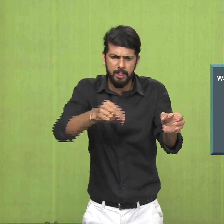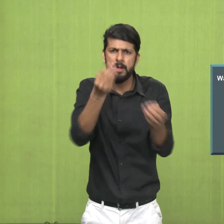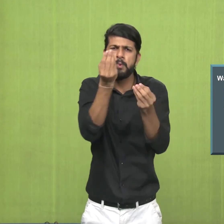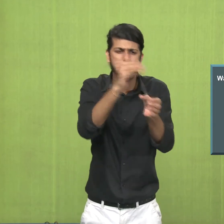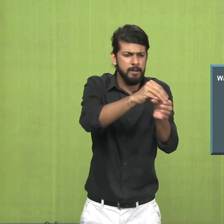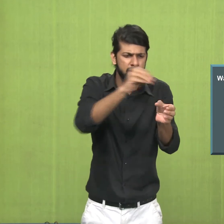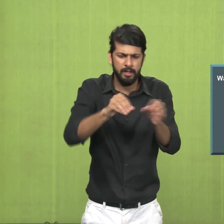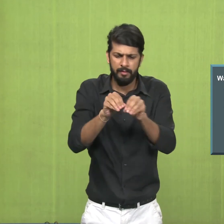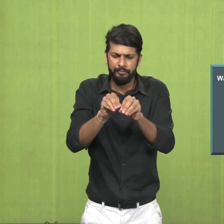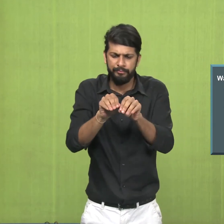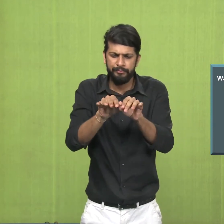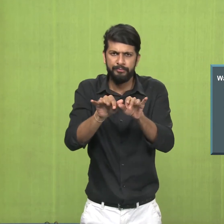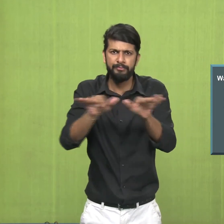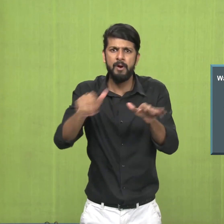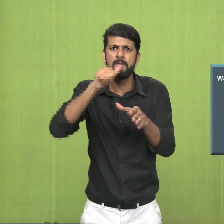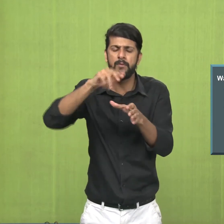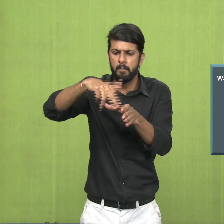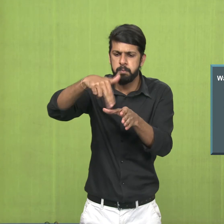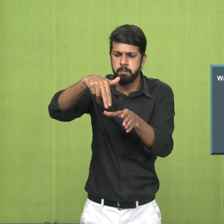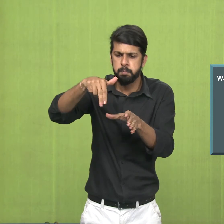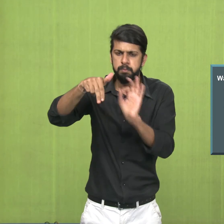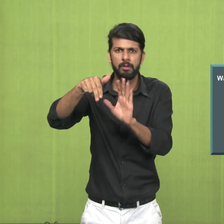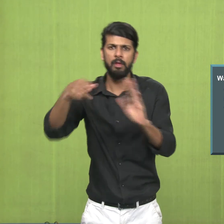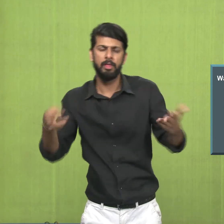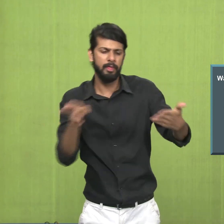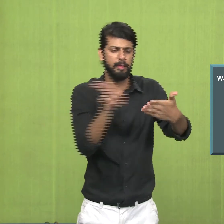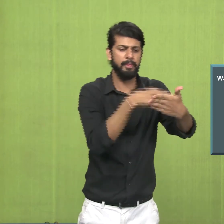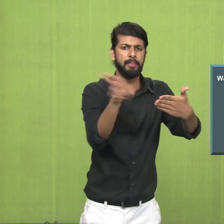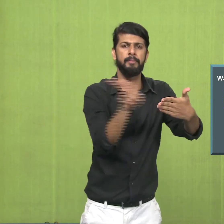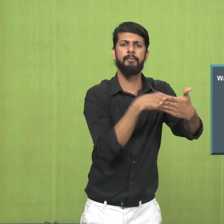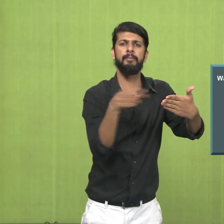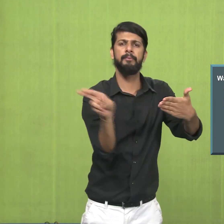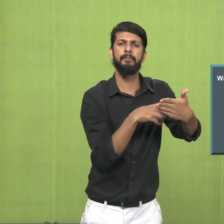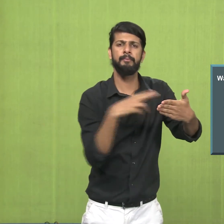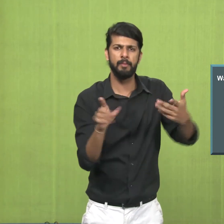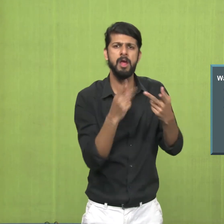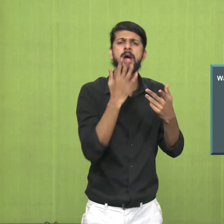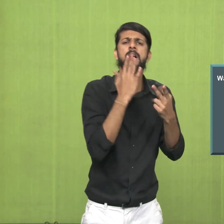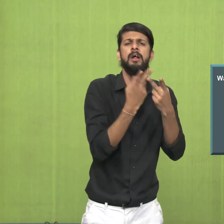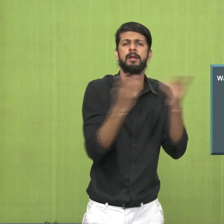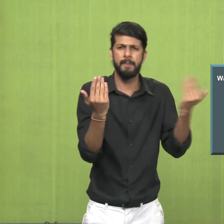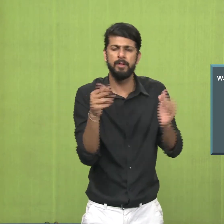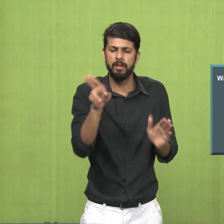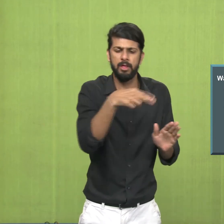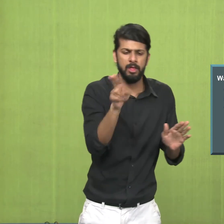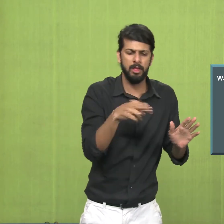they will dip it in water, take water in the palette and then use a little bit of color and mix it with the